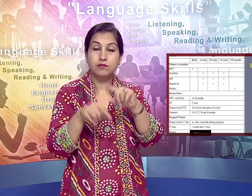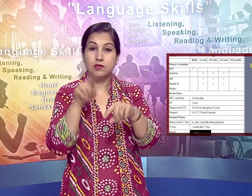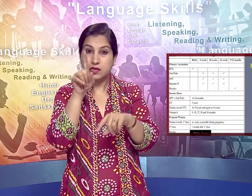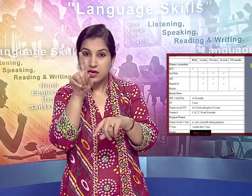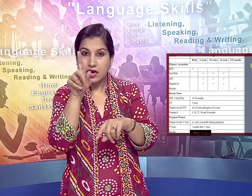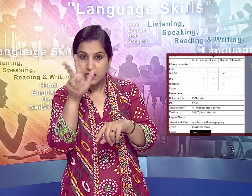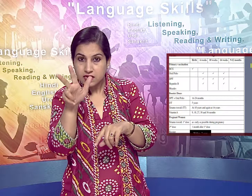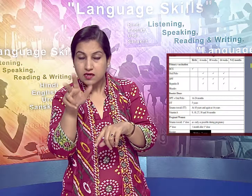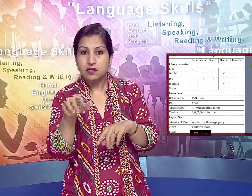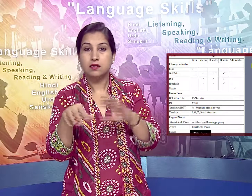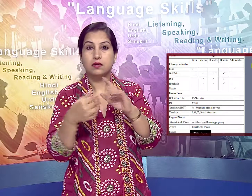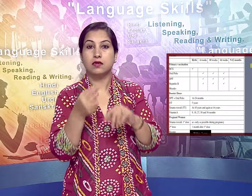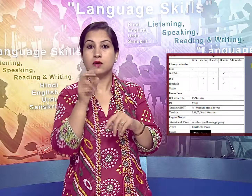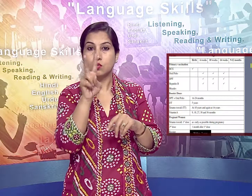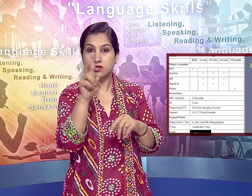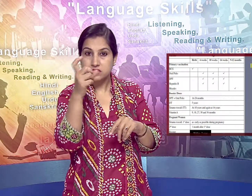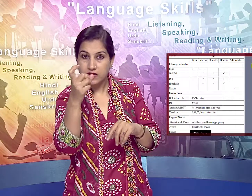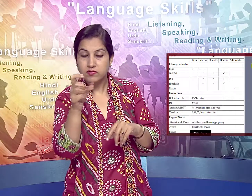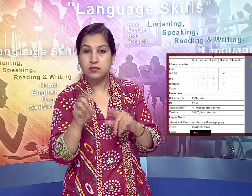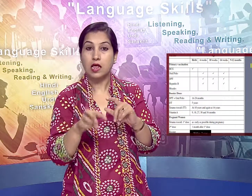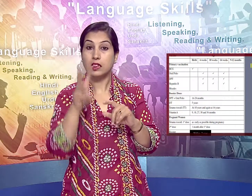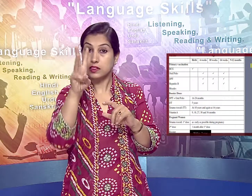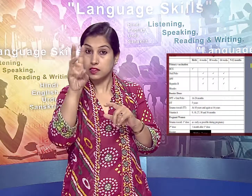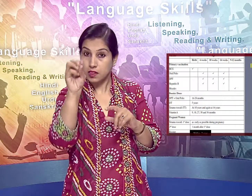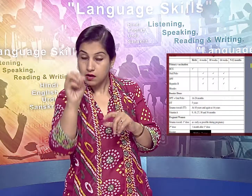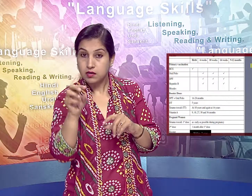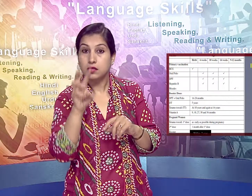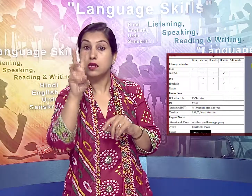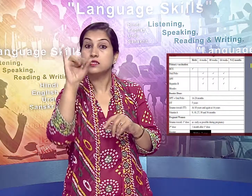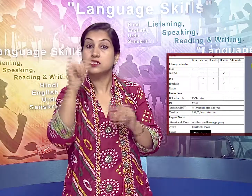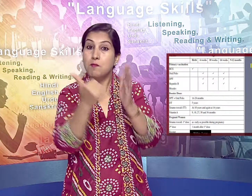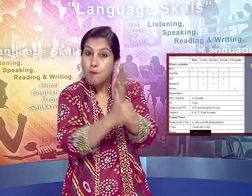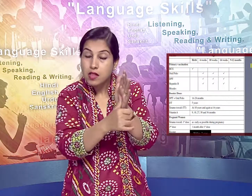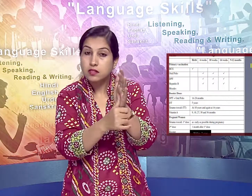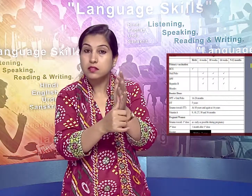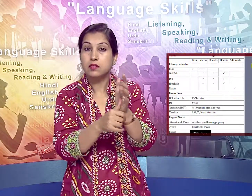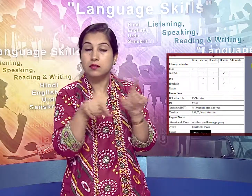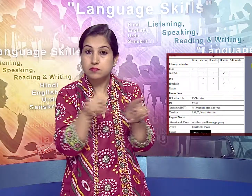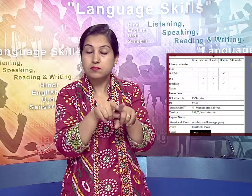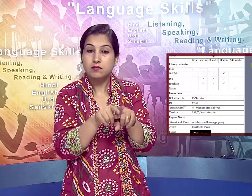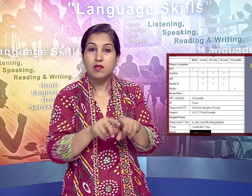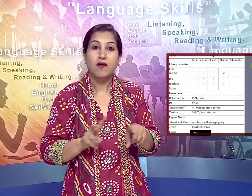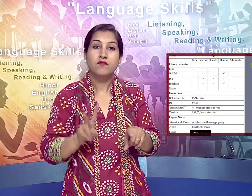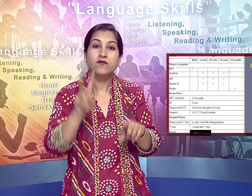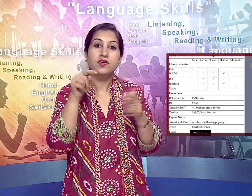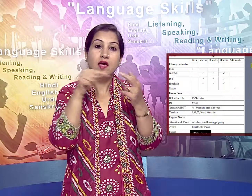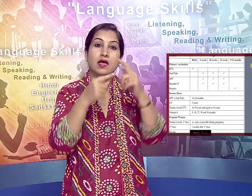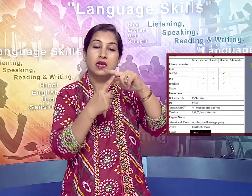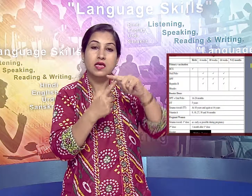18, 27, 30 and 36 months, vitamin A dose